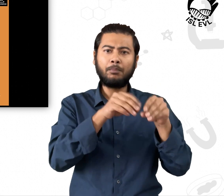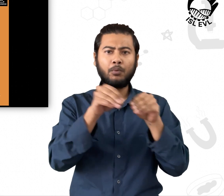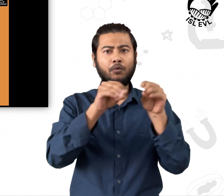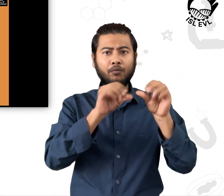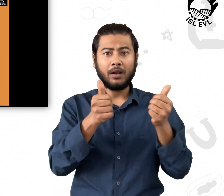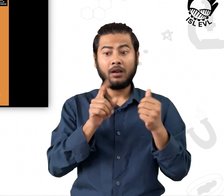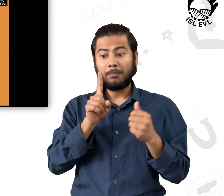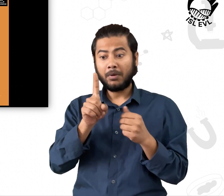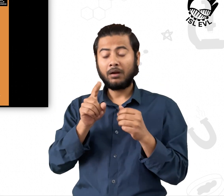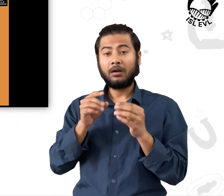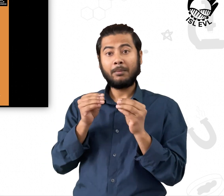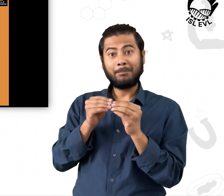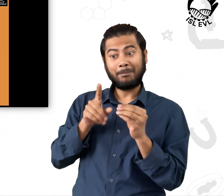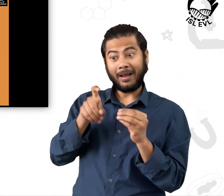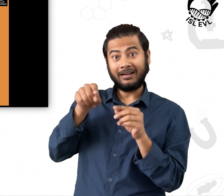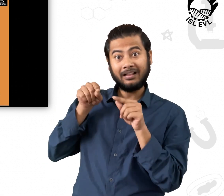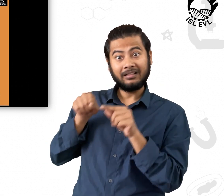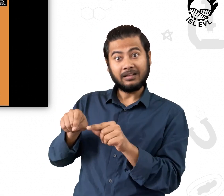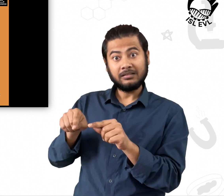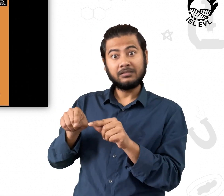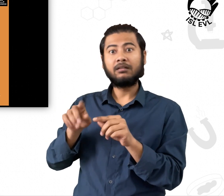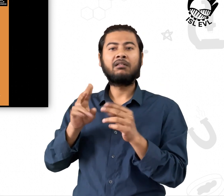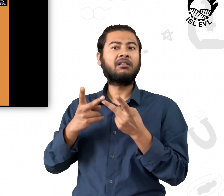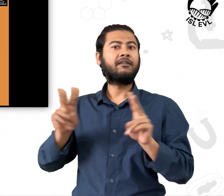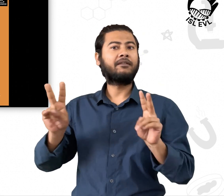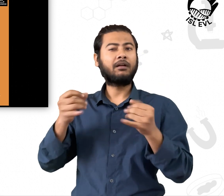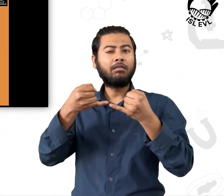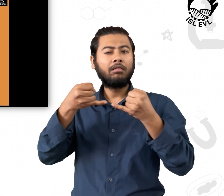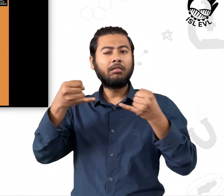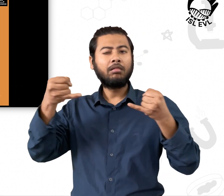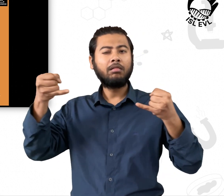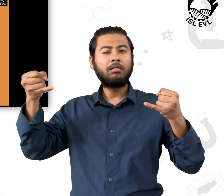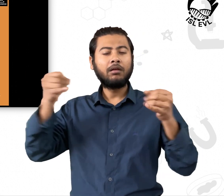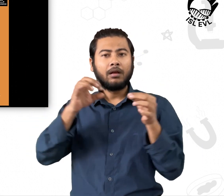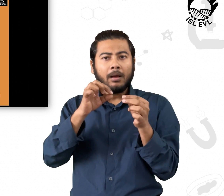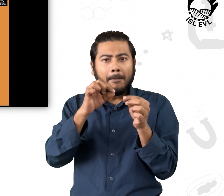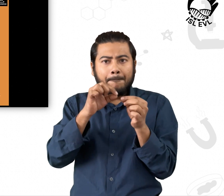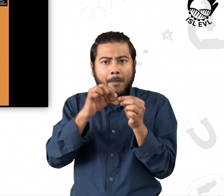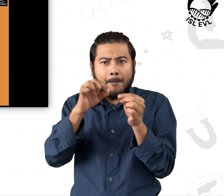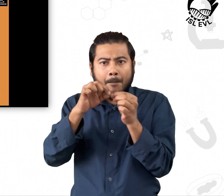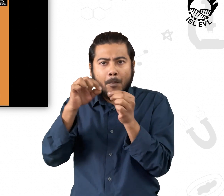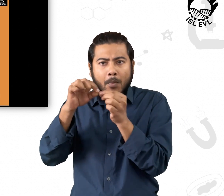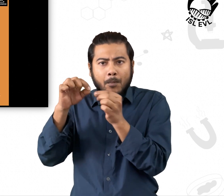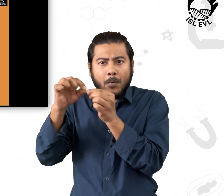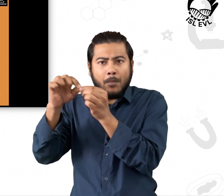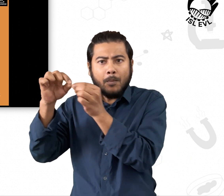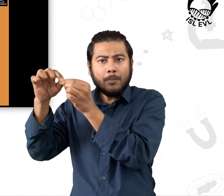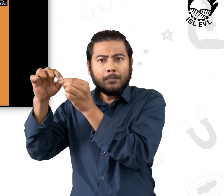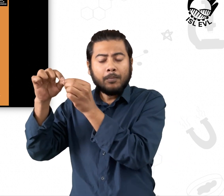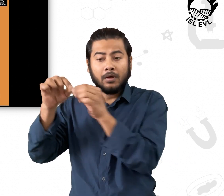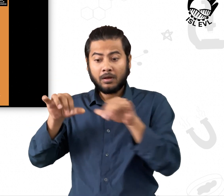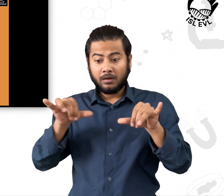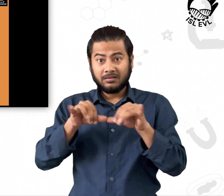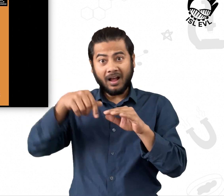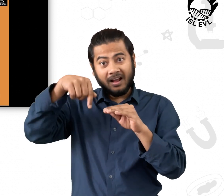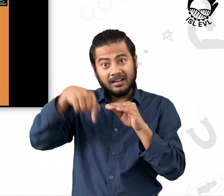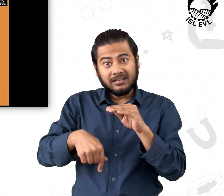them move, streptomyces cells are joined together to each other to form a thread like structure.